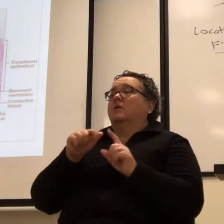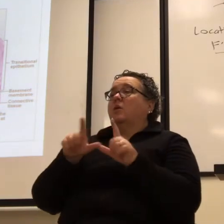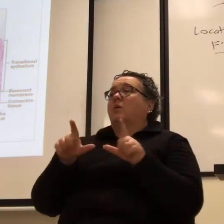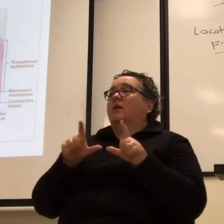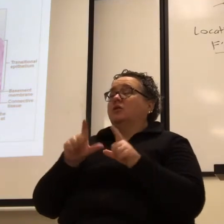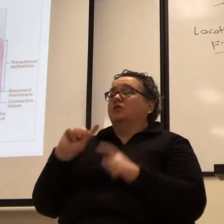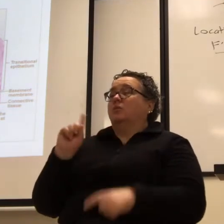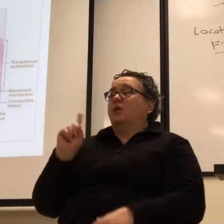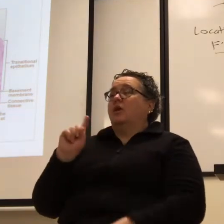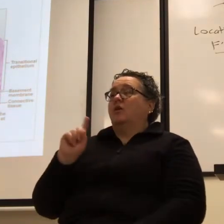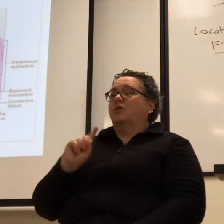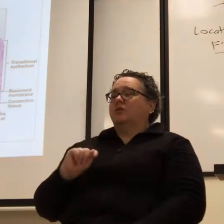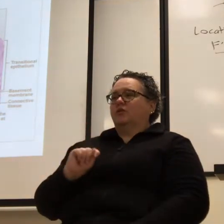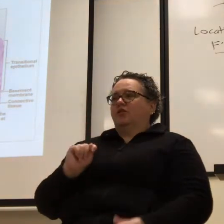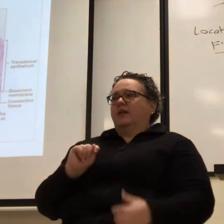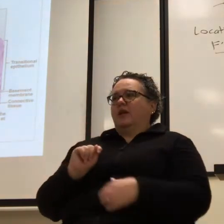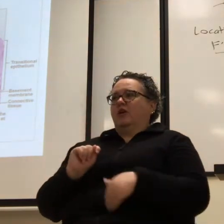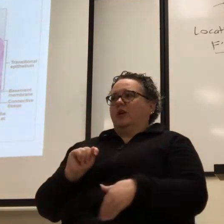tract.